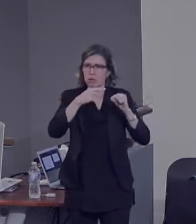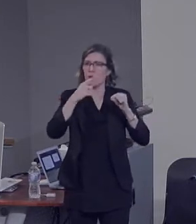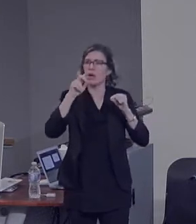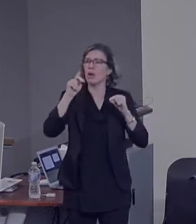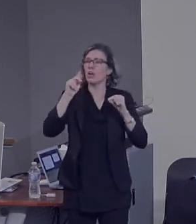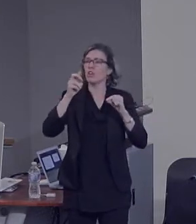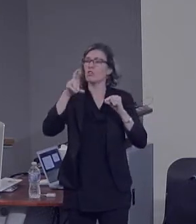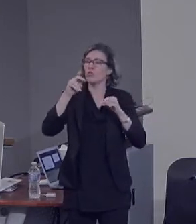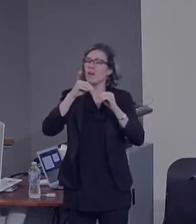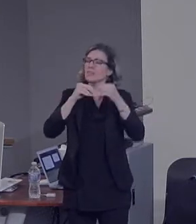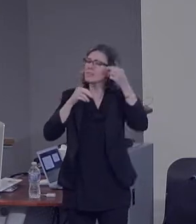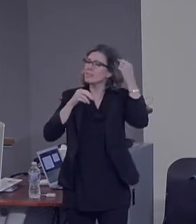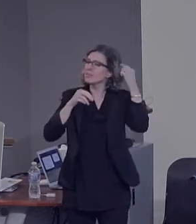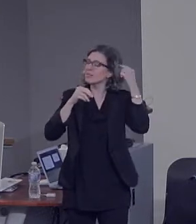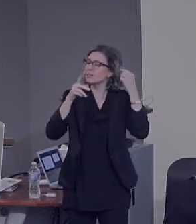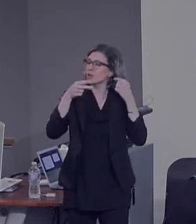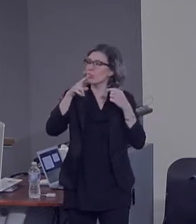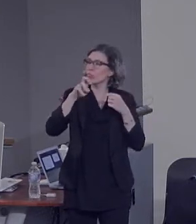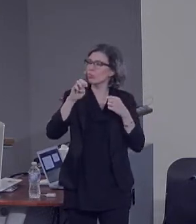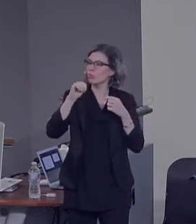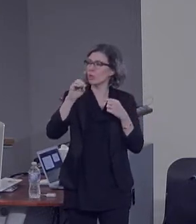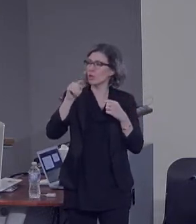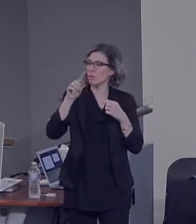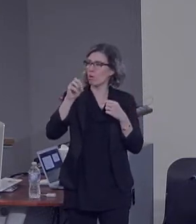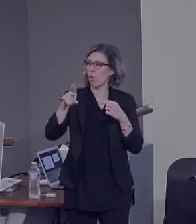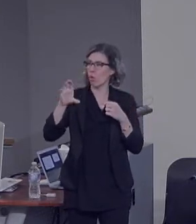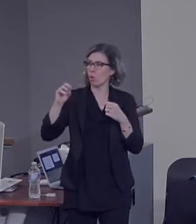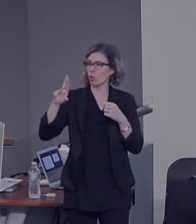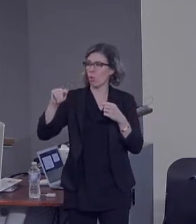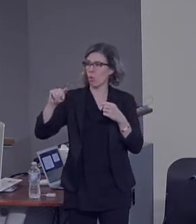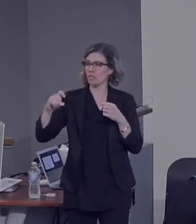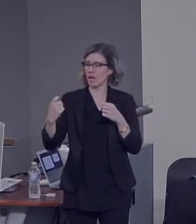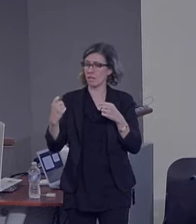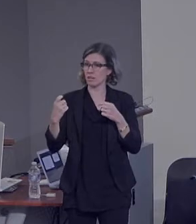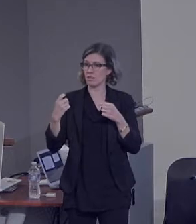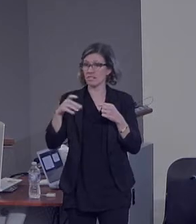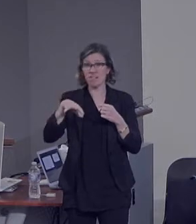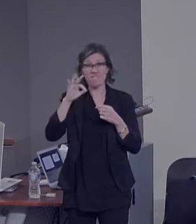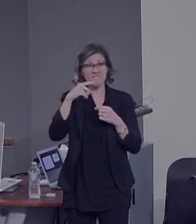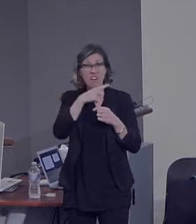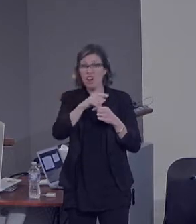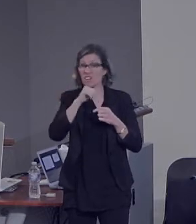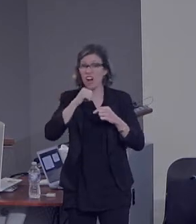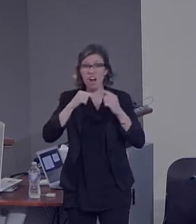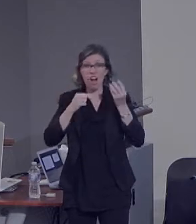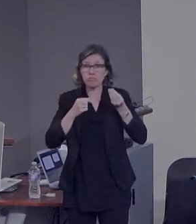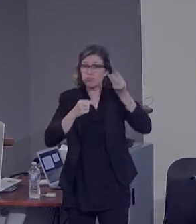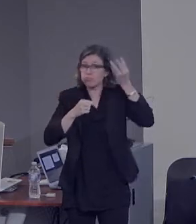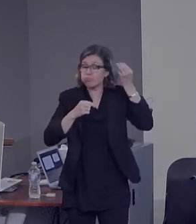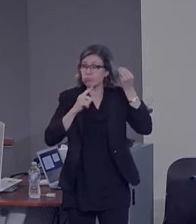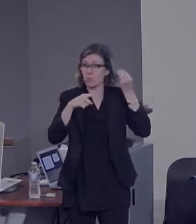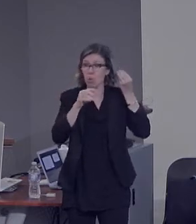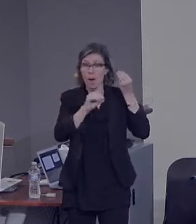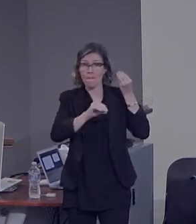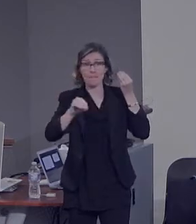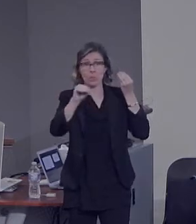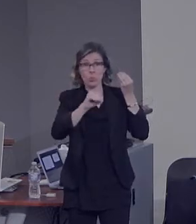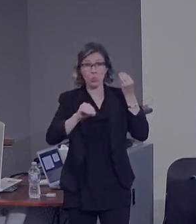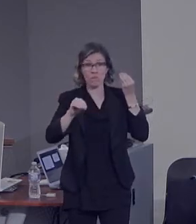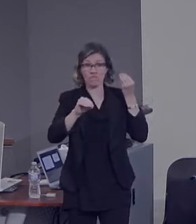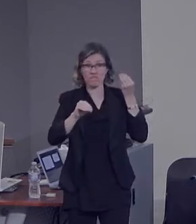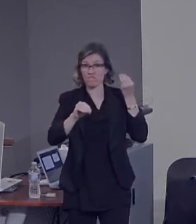premotor cortex, do not fire in response to movement. By movement I imply that,